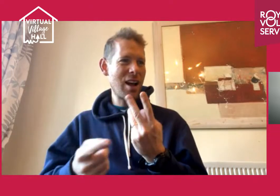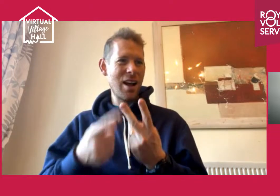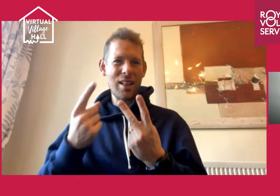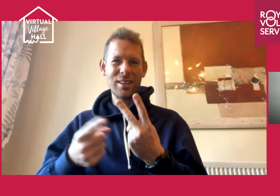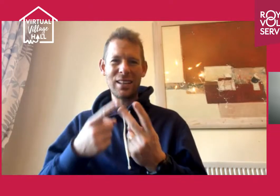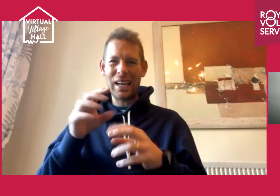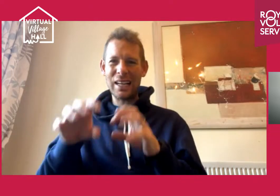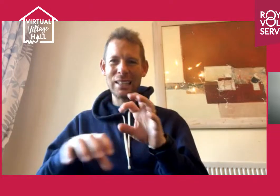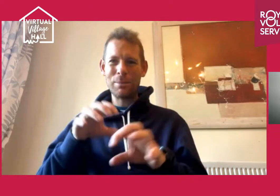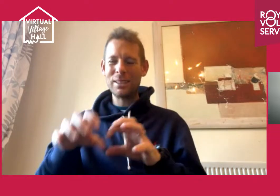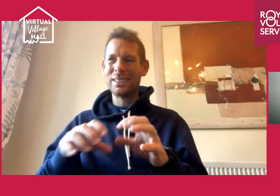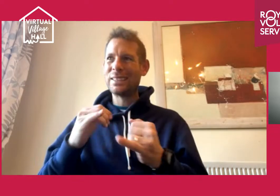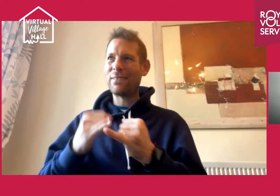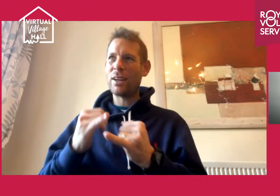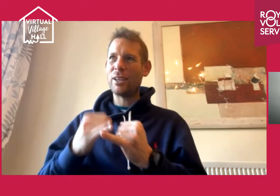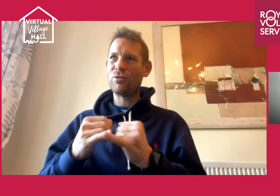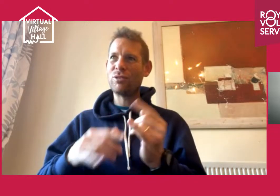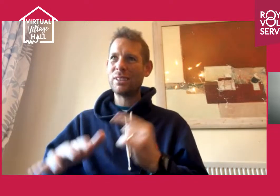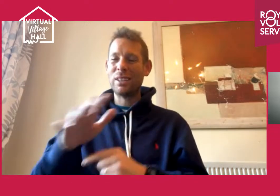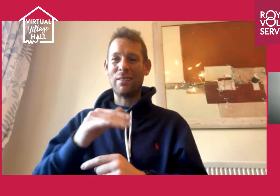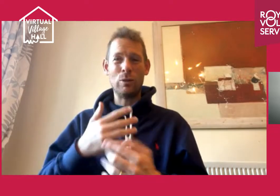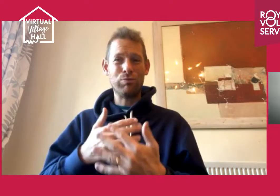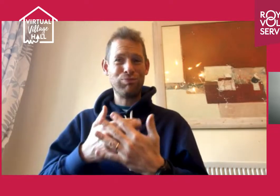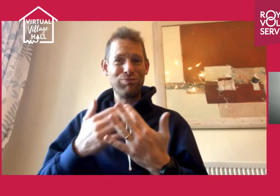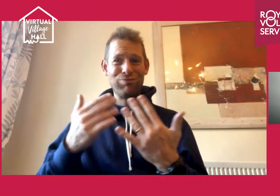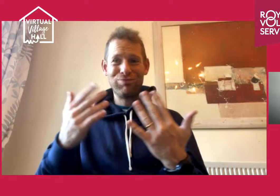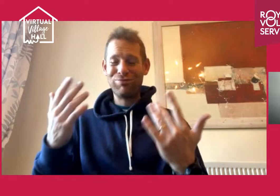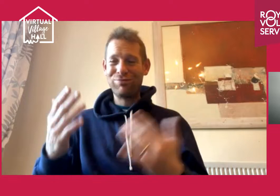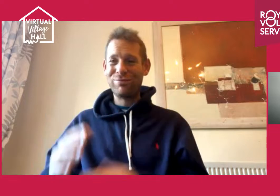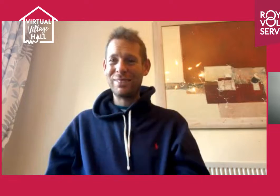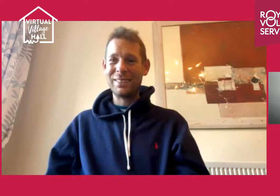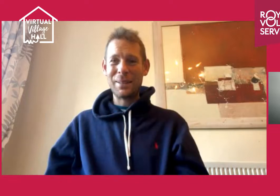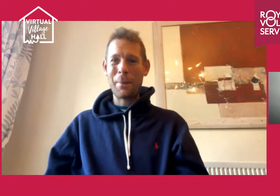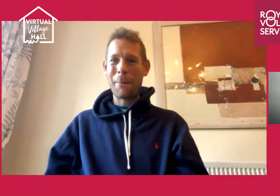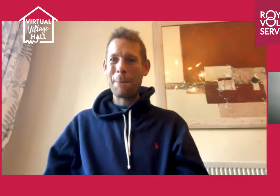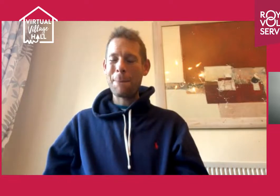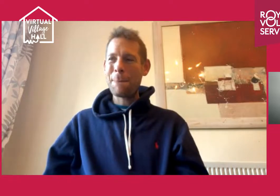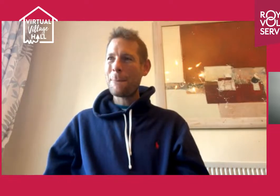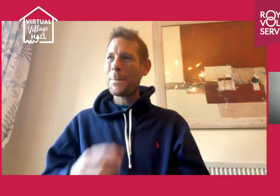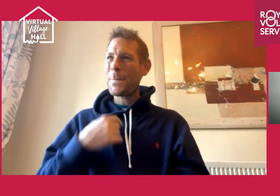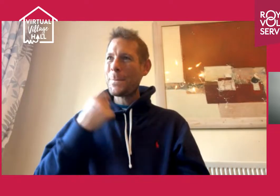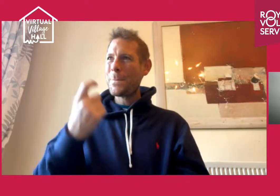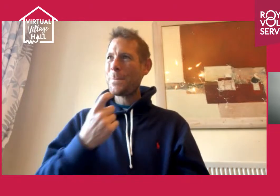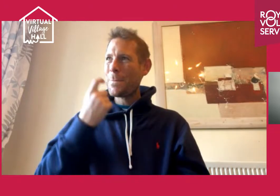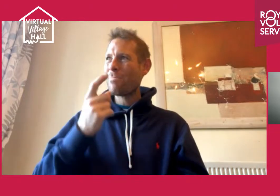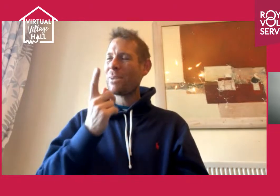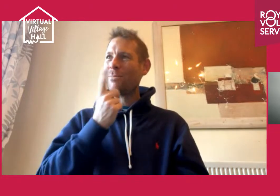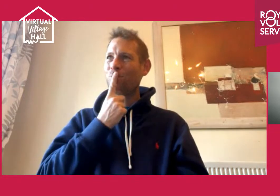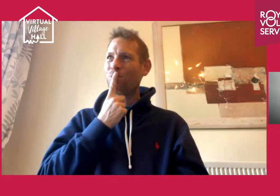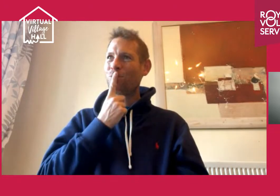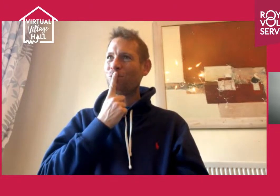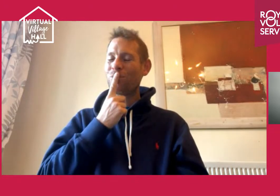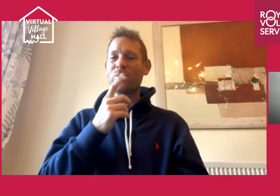Trying to think of any other animals that you might see on safari. I'm sure there are loads more. Let me just